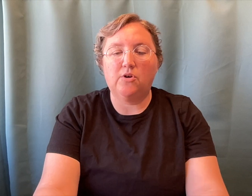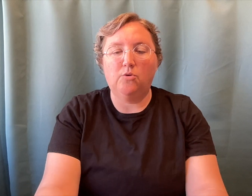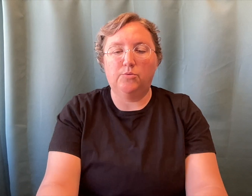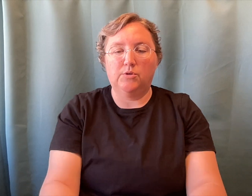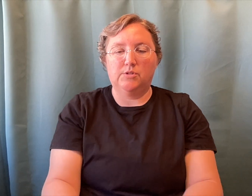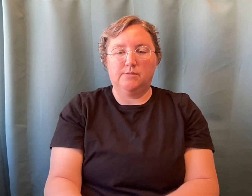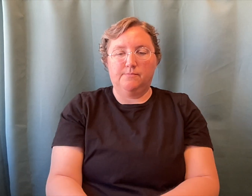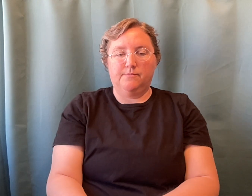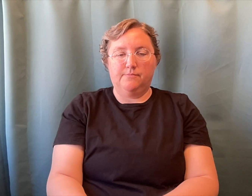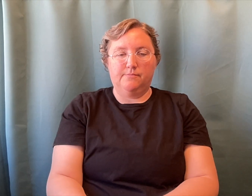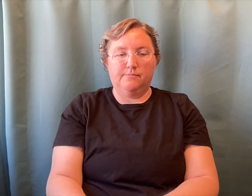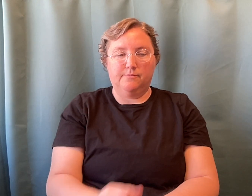old words.